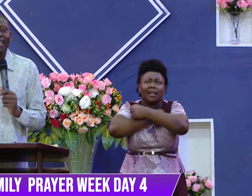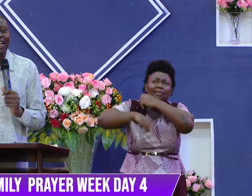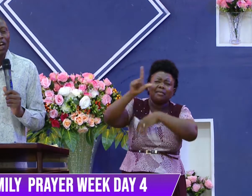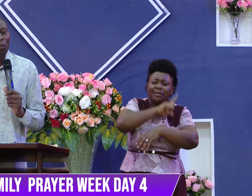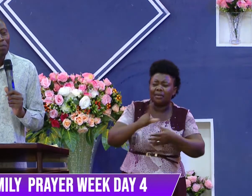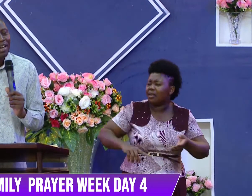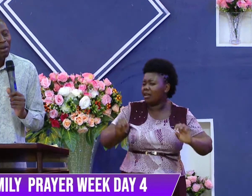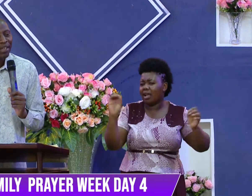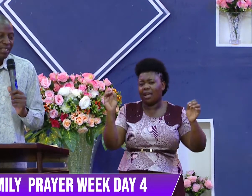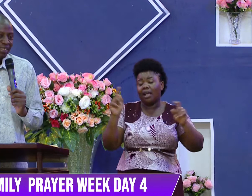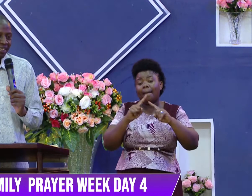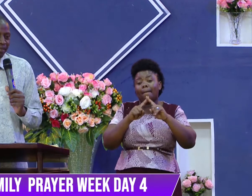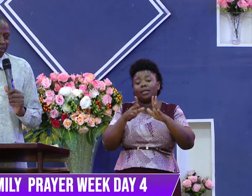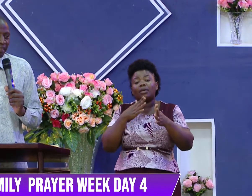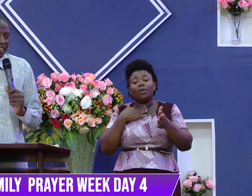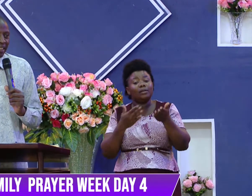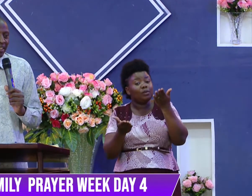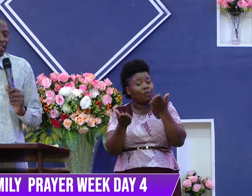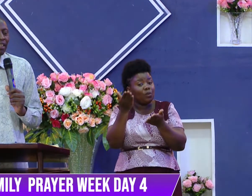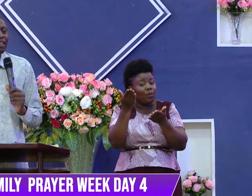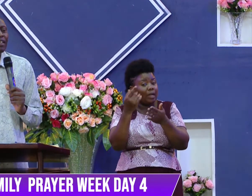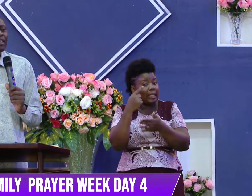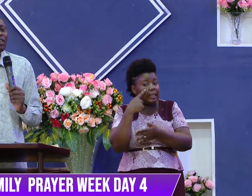Lord. He wants to